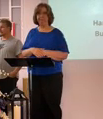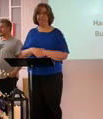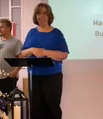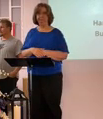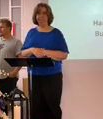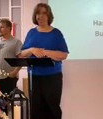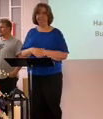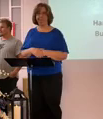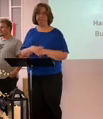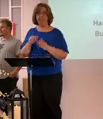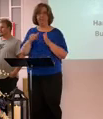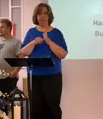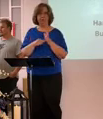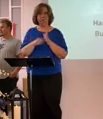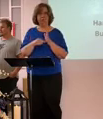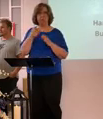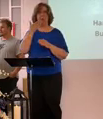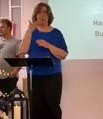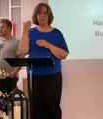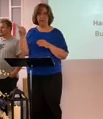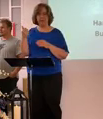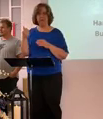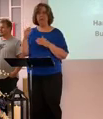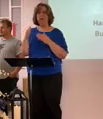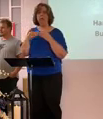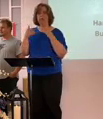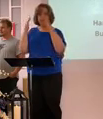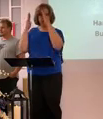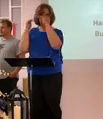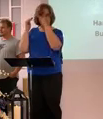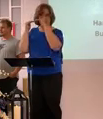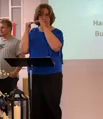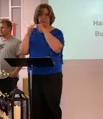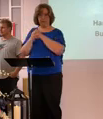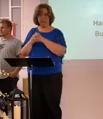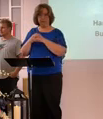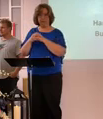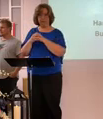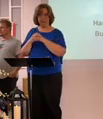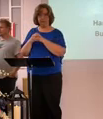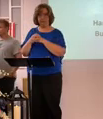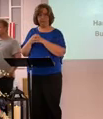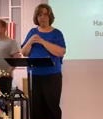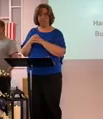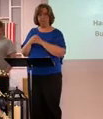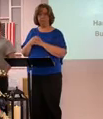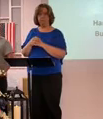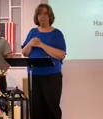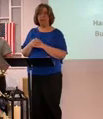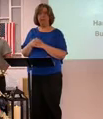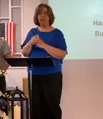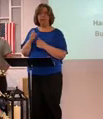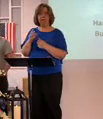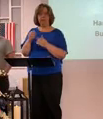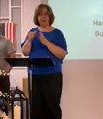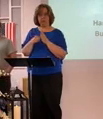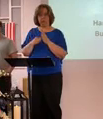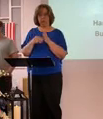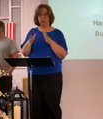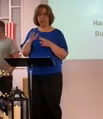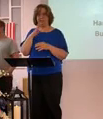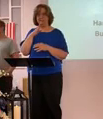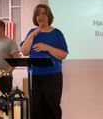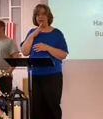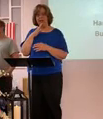the surgery went better than expected. When words of the surgeon, when he came out, he said surgery went better